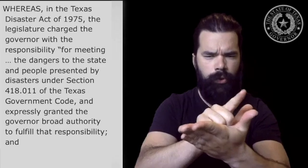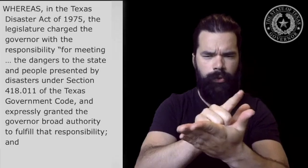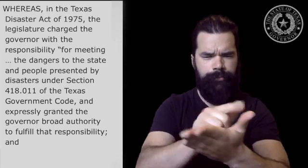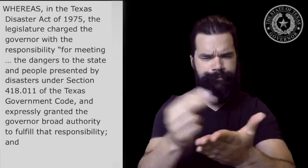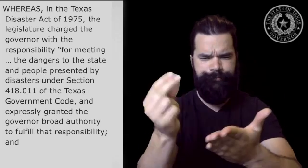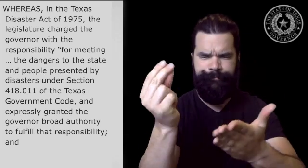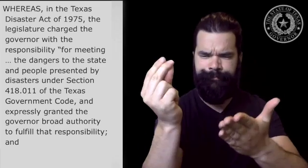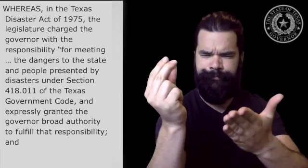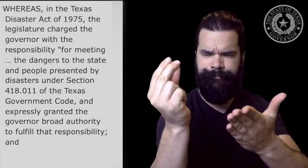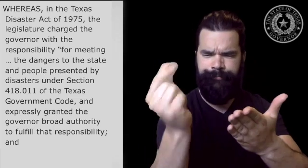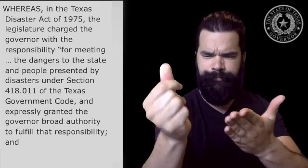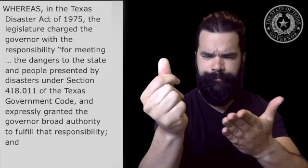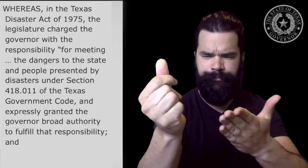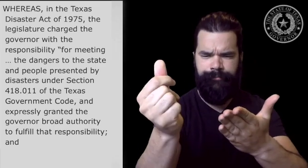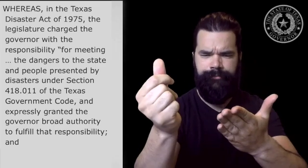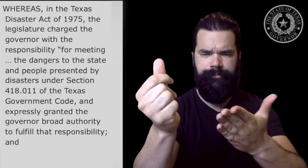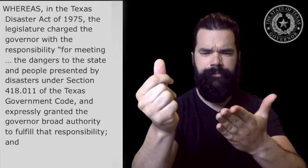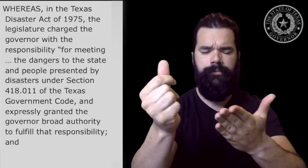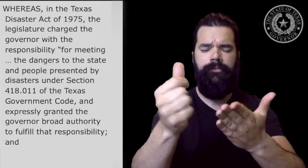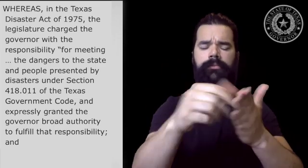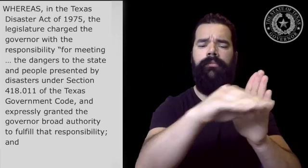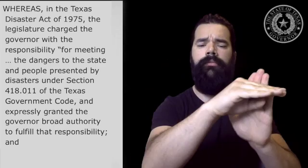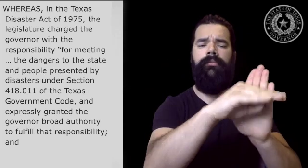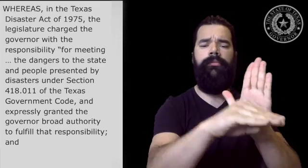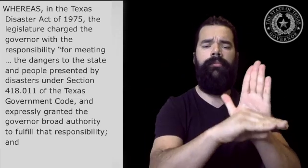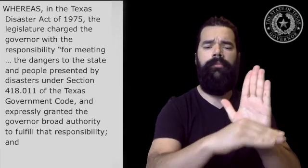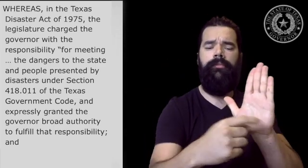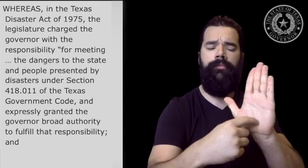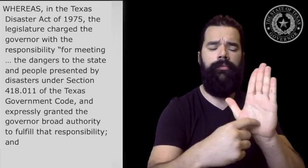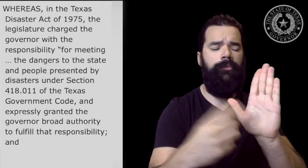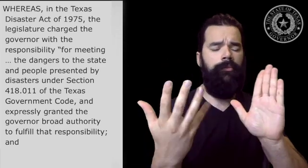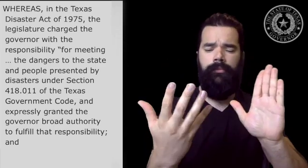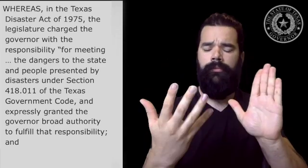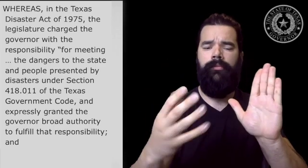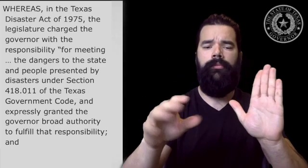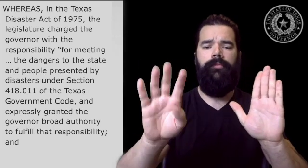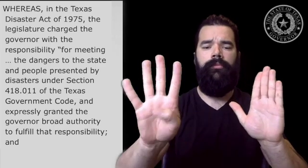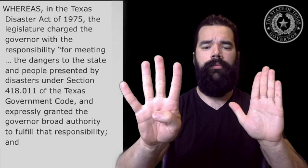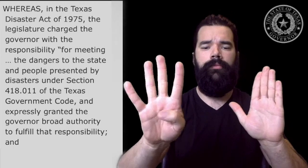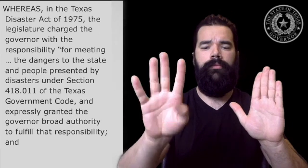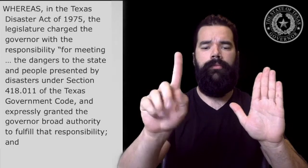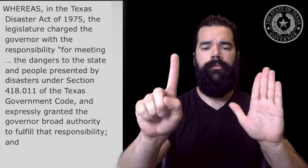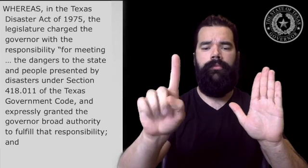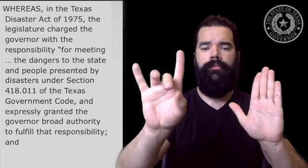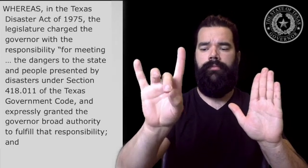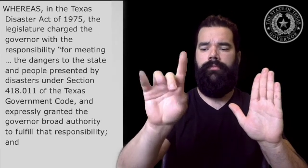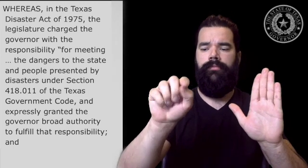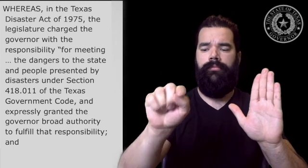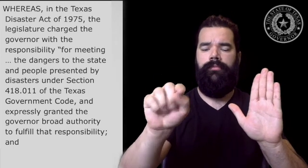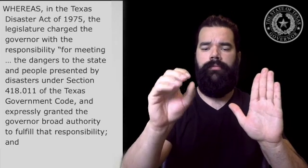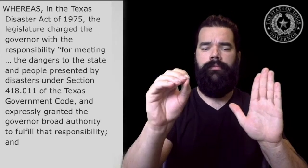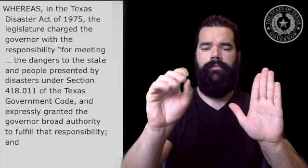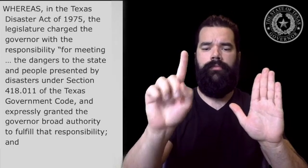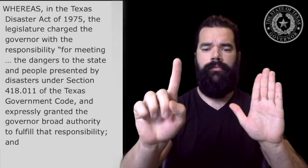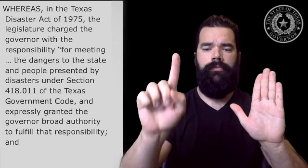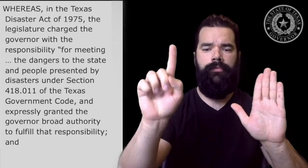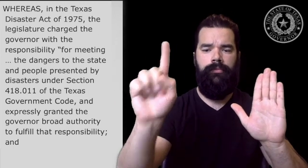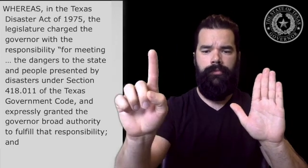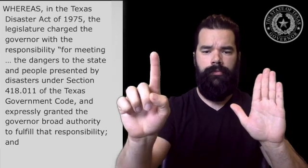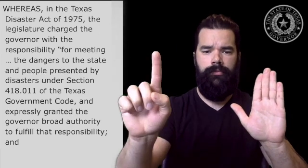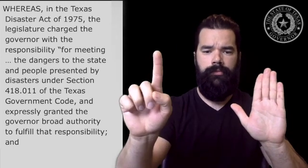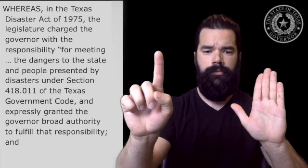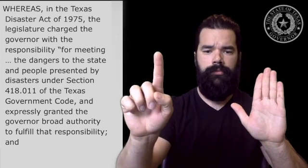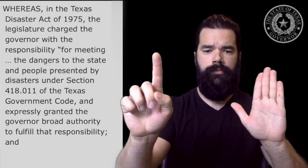418.011 of the Texas Government Code, and expressly granted the governor broad authority to fulfill